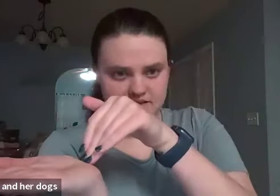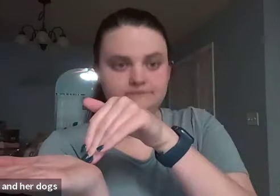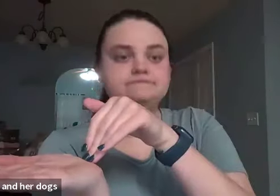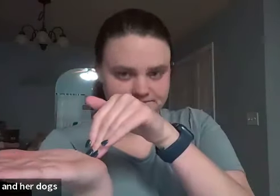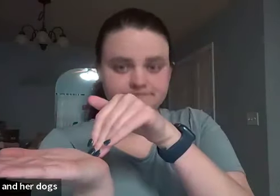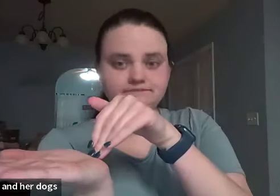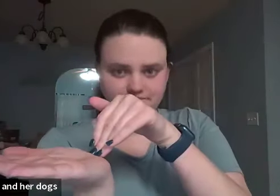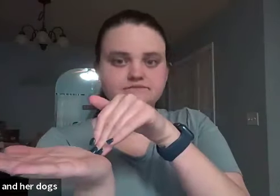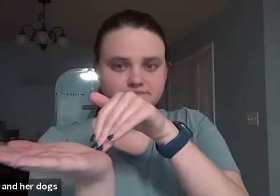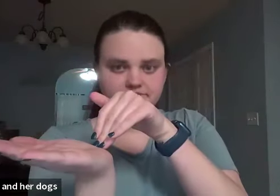1,000.